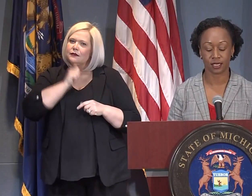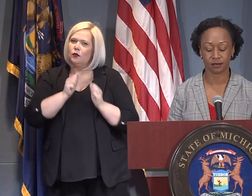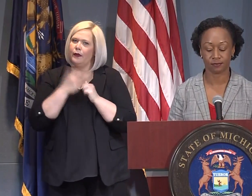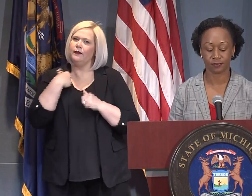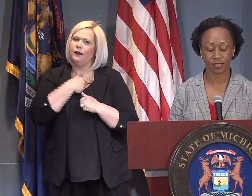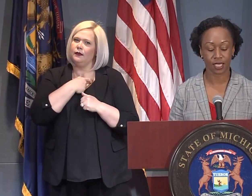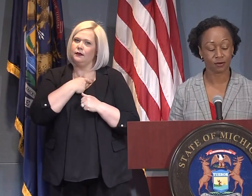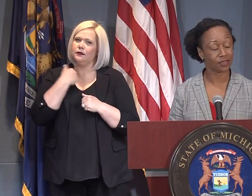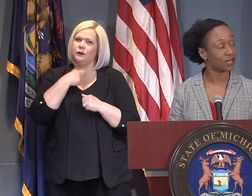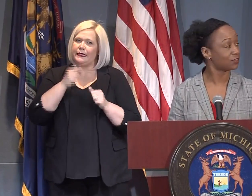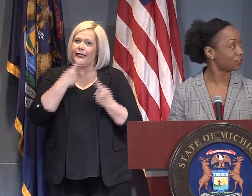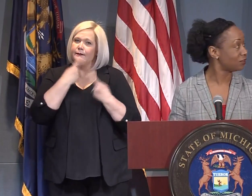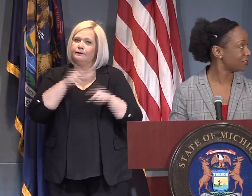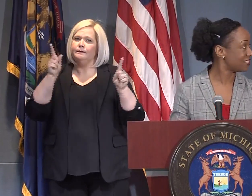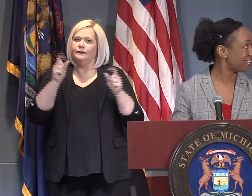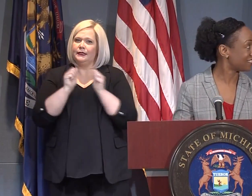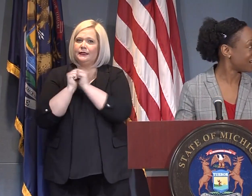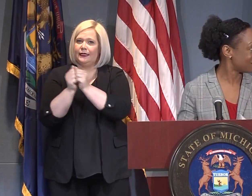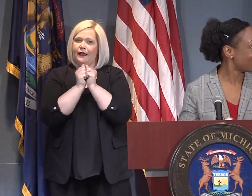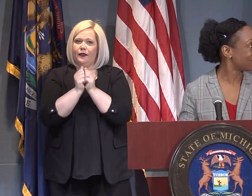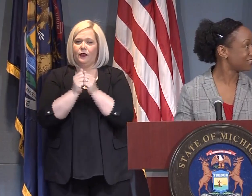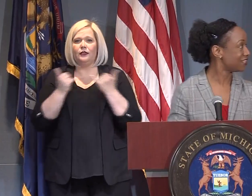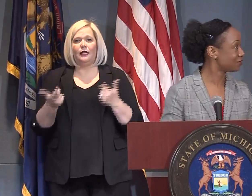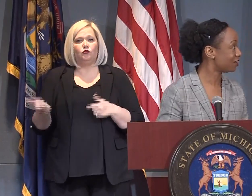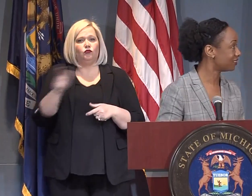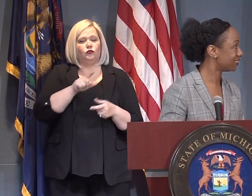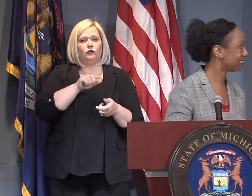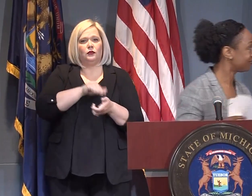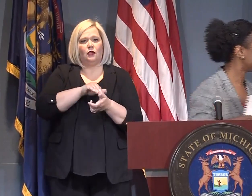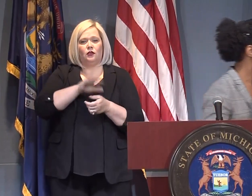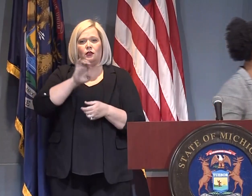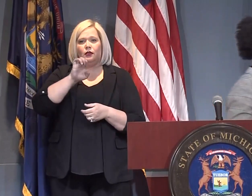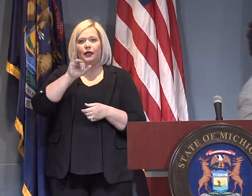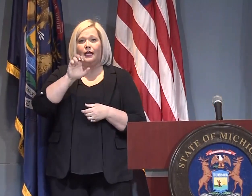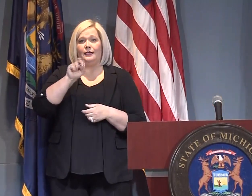do this together. With that, I'll turn it over to Dr. Eisenberg and Dr. Martin.